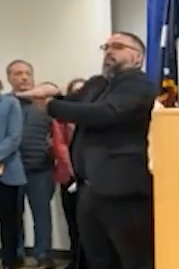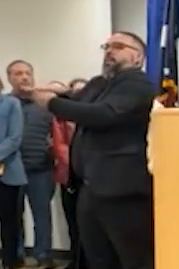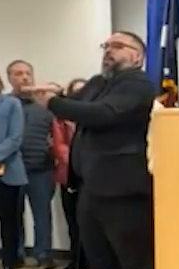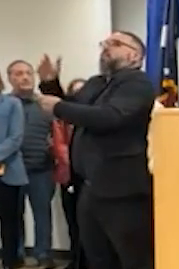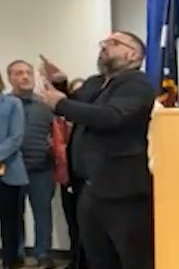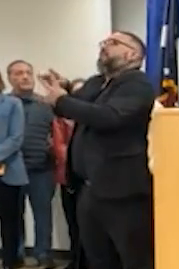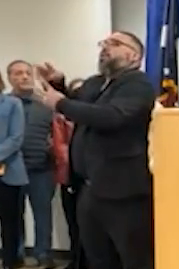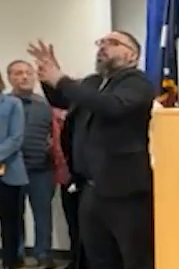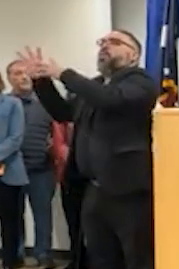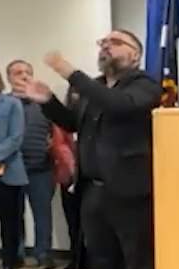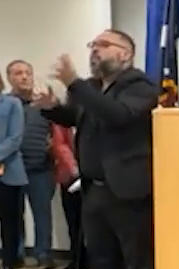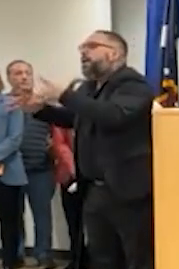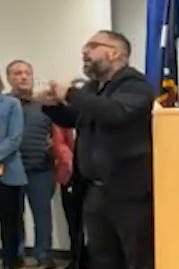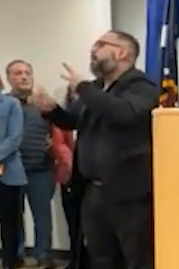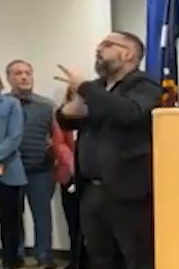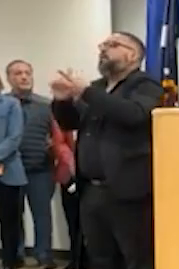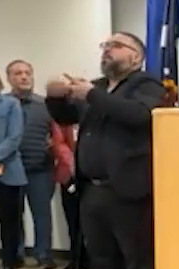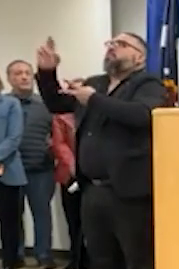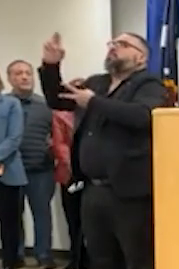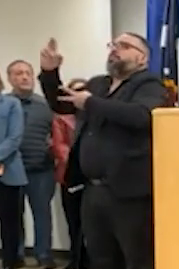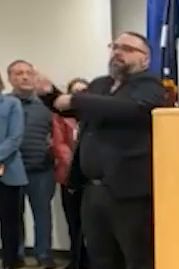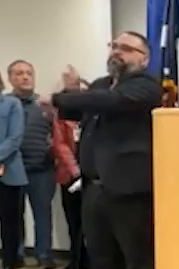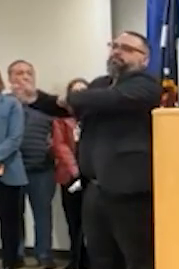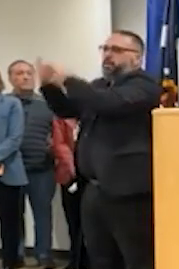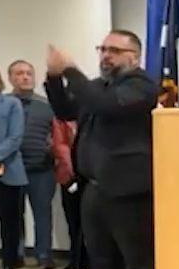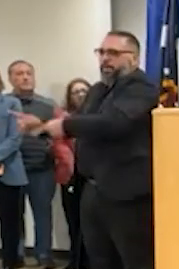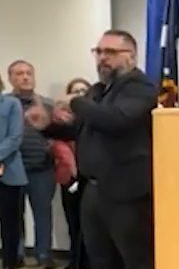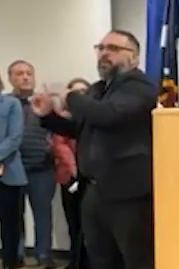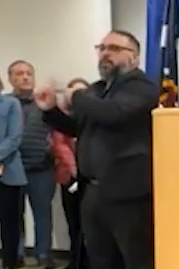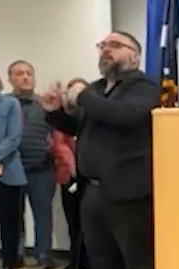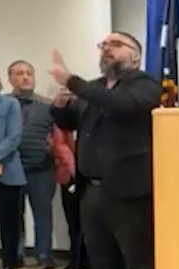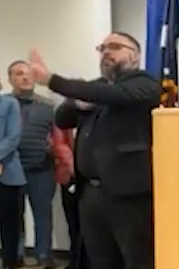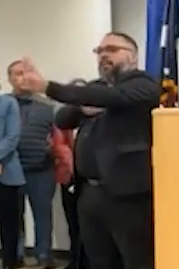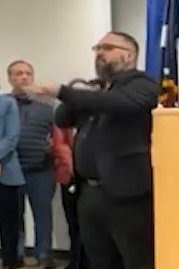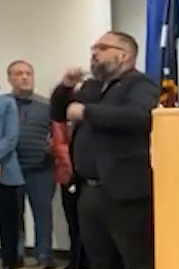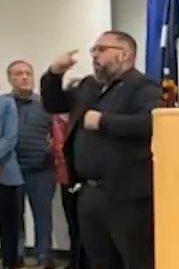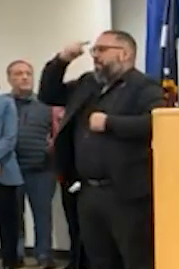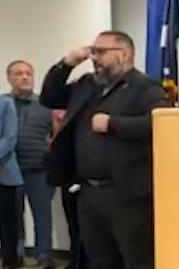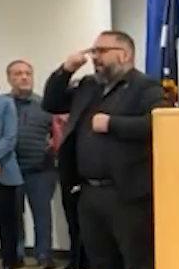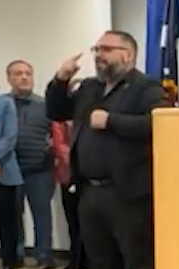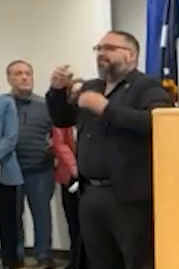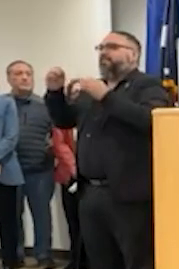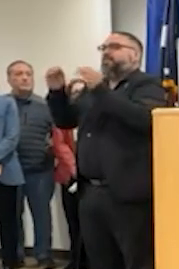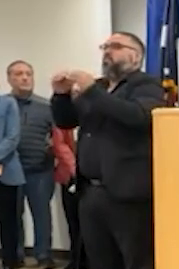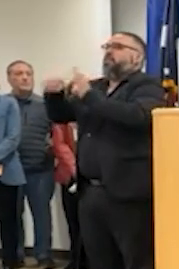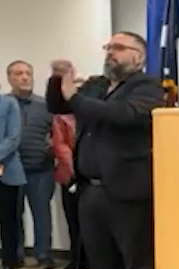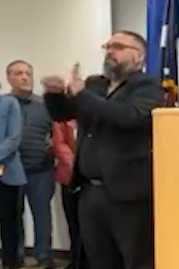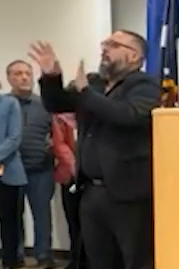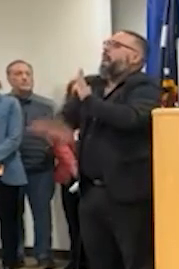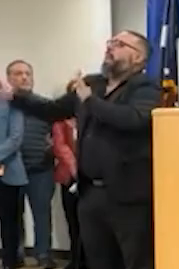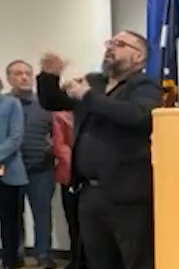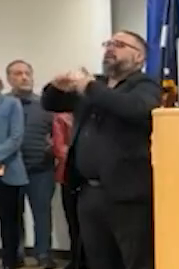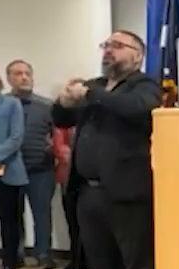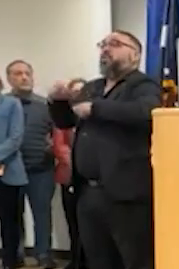or something that caused it. Please don't assume it's a broader issue. If there's an